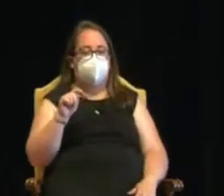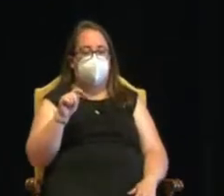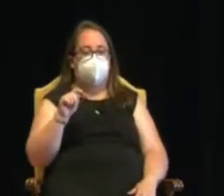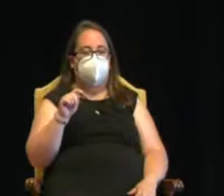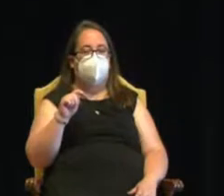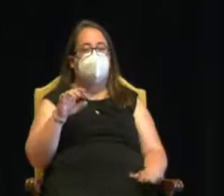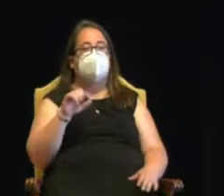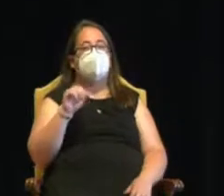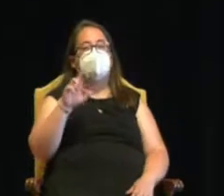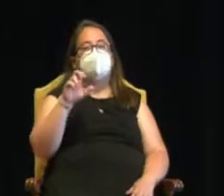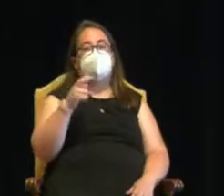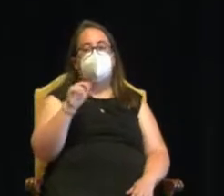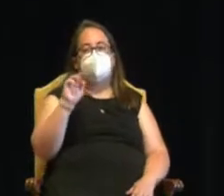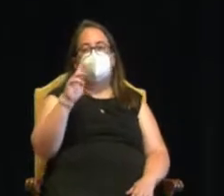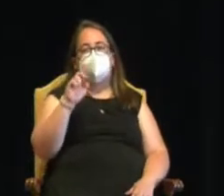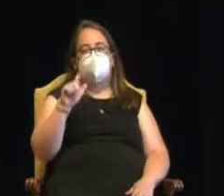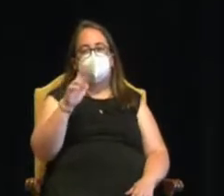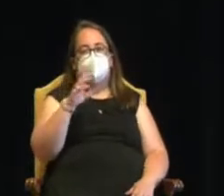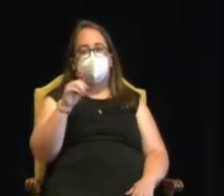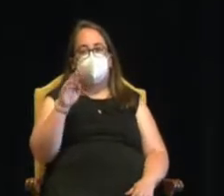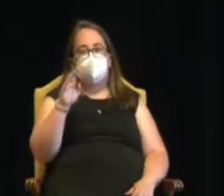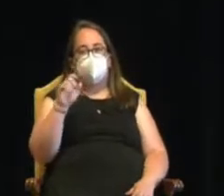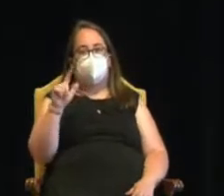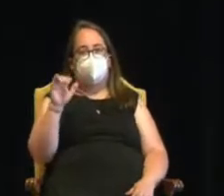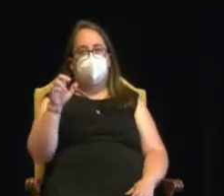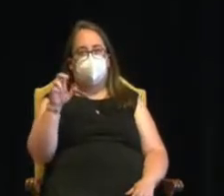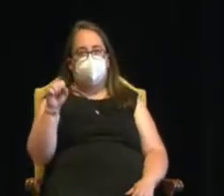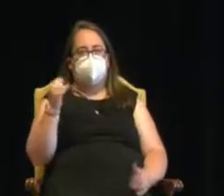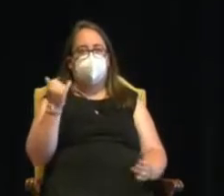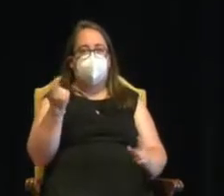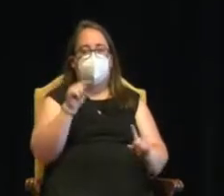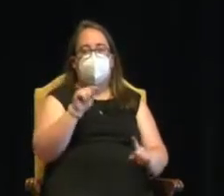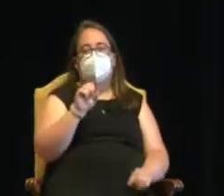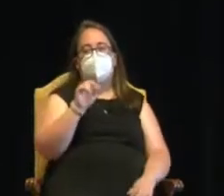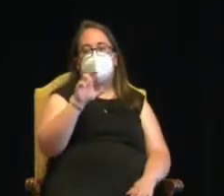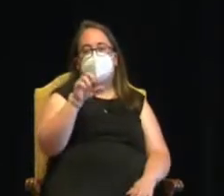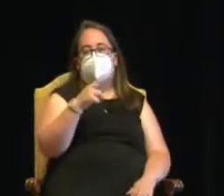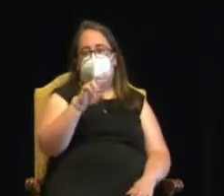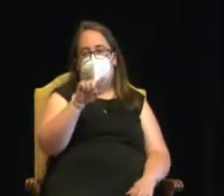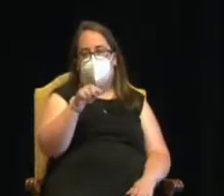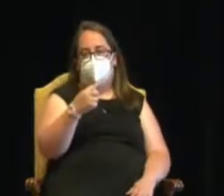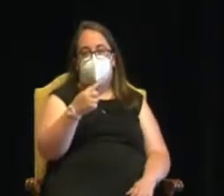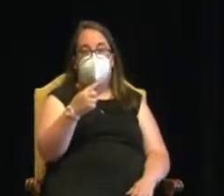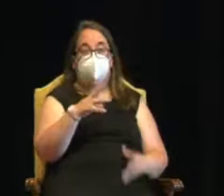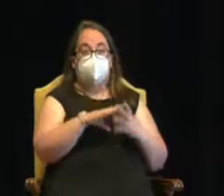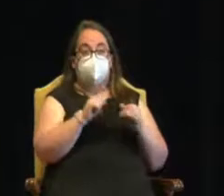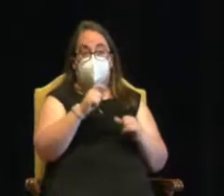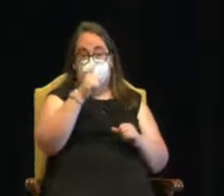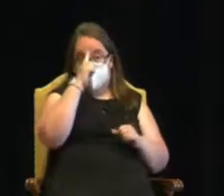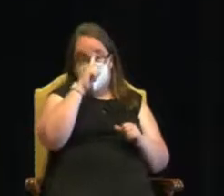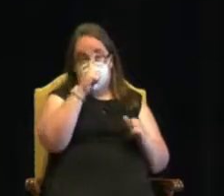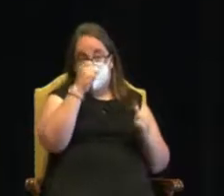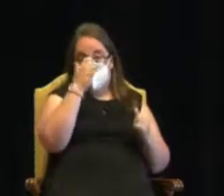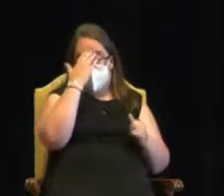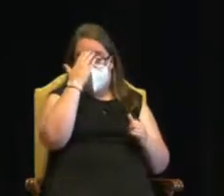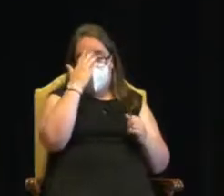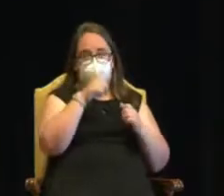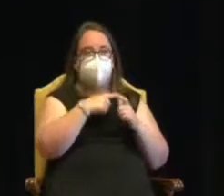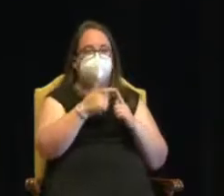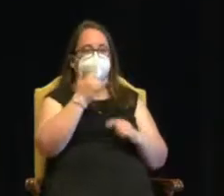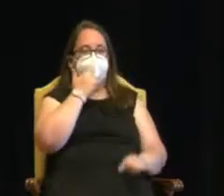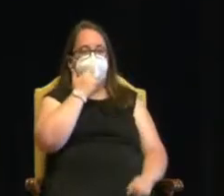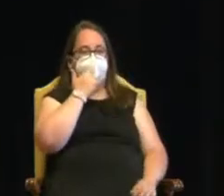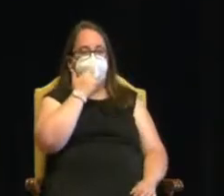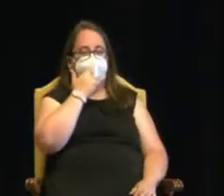Sarah Marshall and Michael Hobbs. It's now just Sarah Marshall. And it basically takes a story that you think you know and you find out you're wrong about